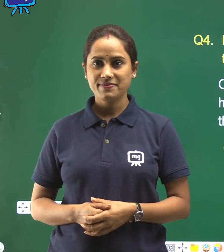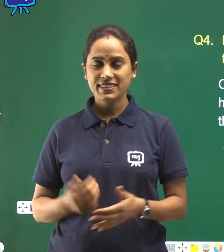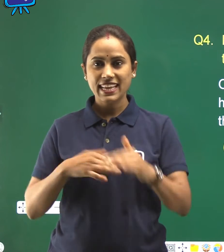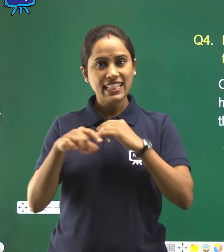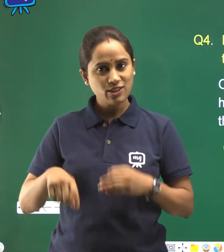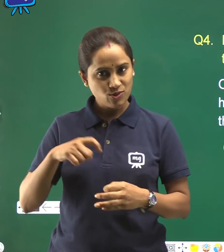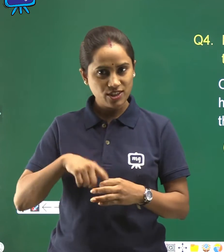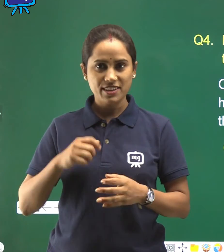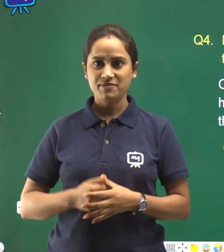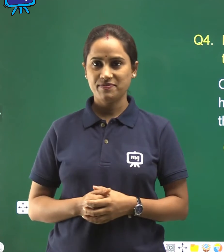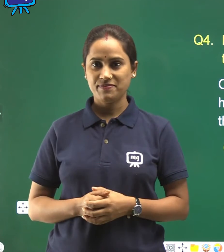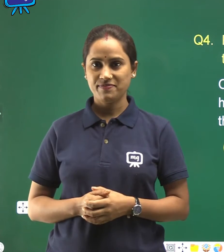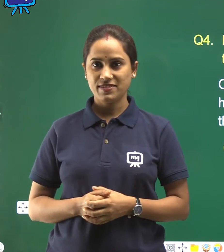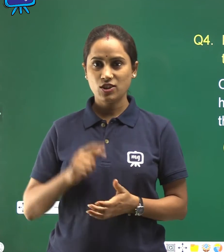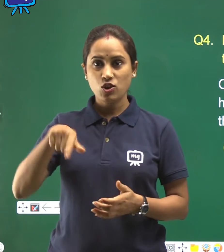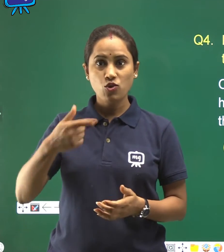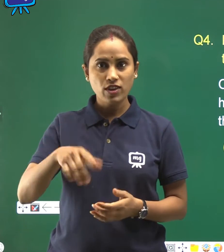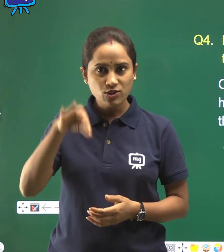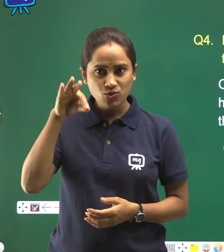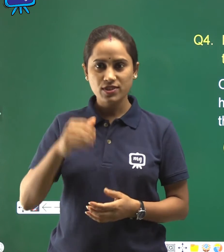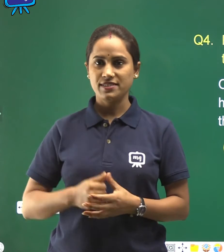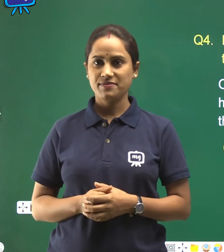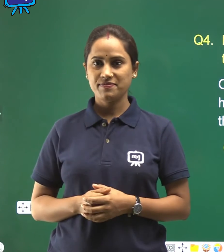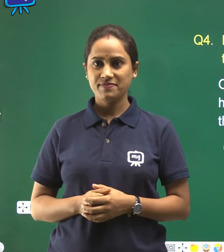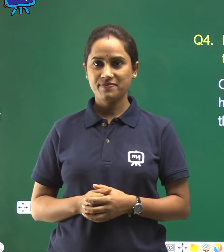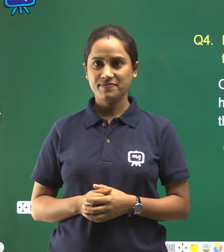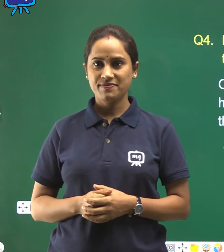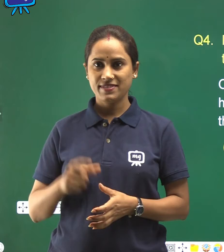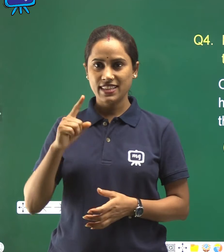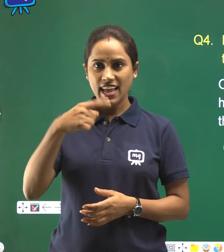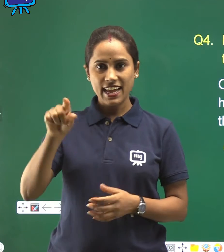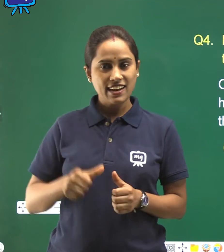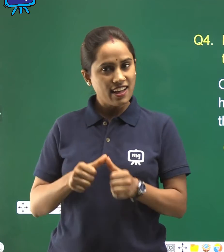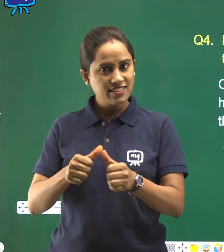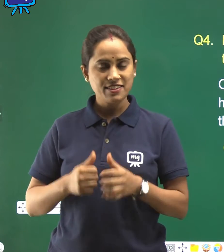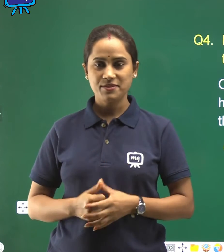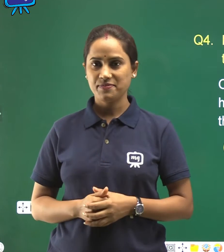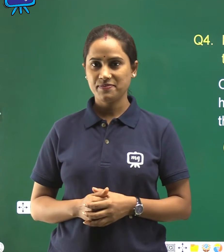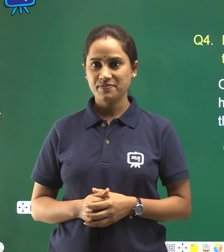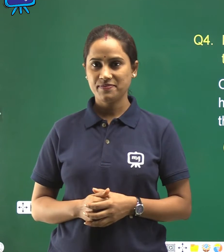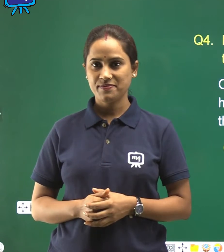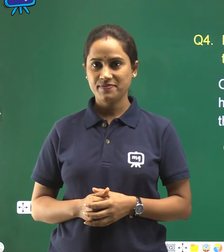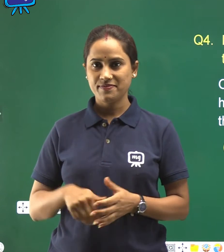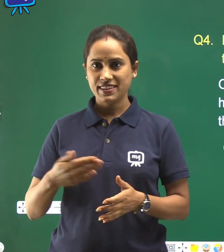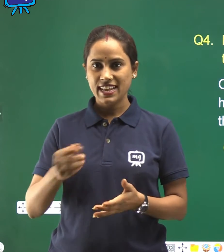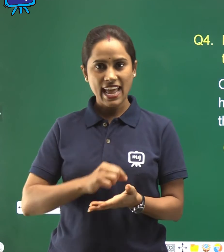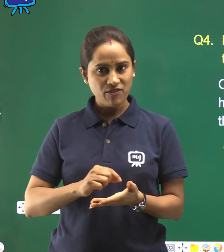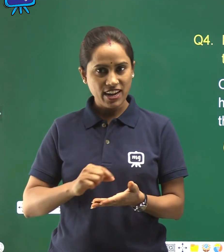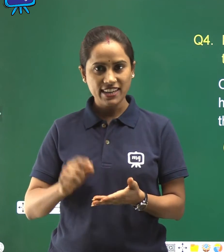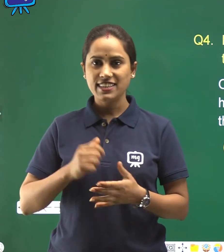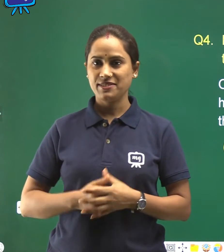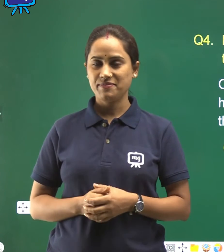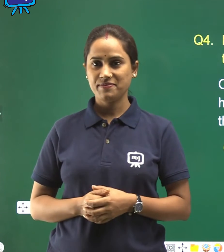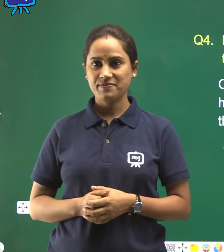In this question, you will choose a correct answer and you will write